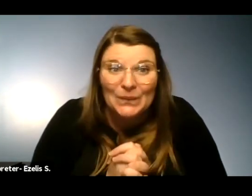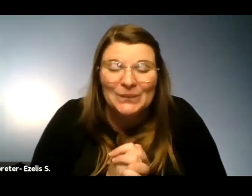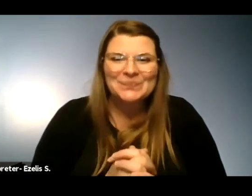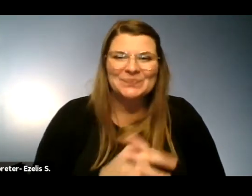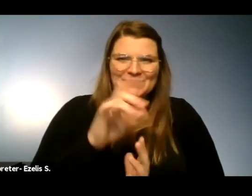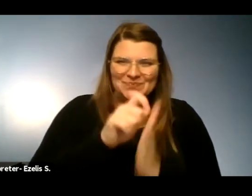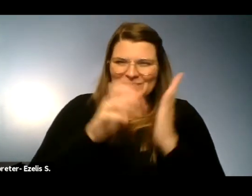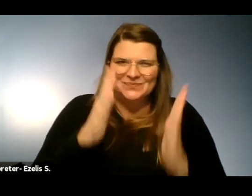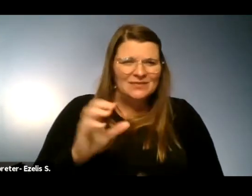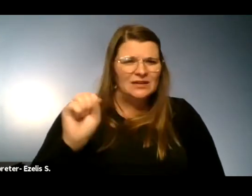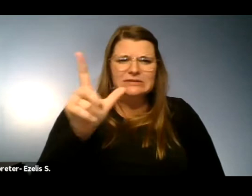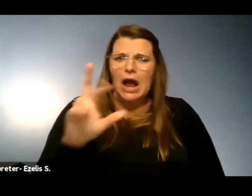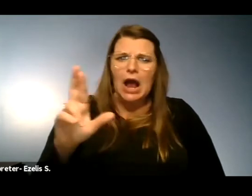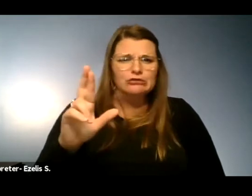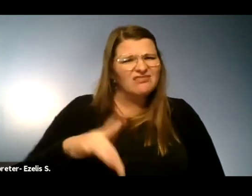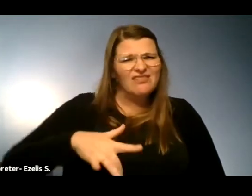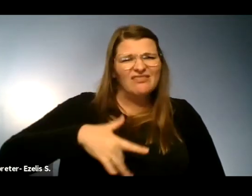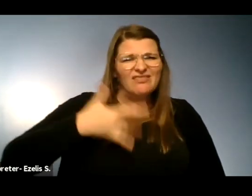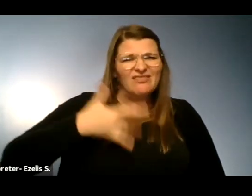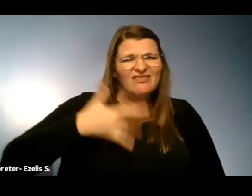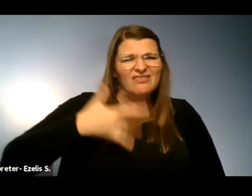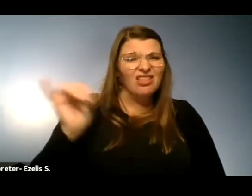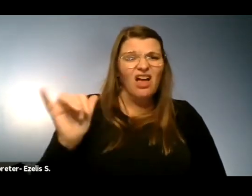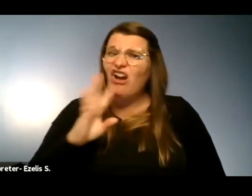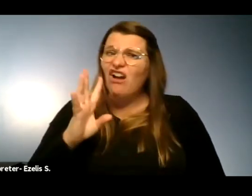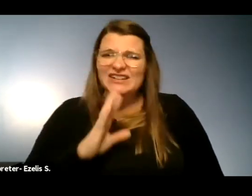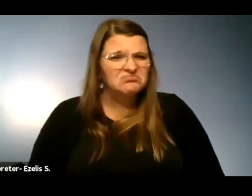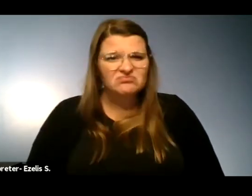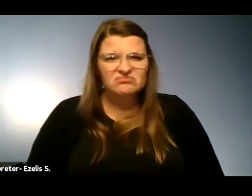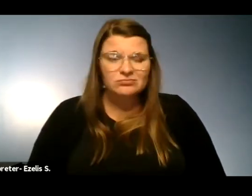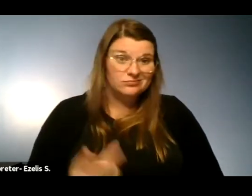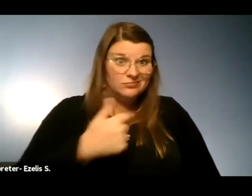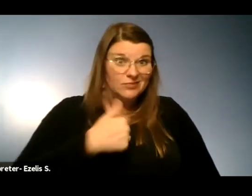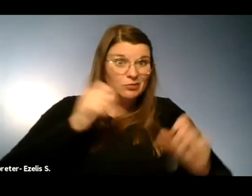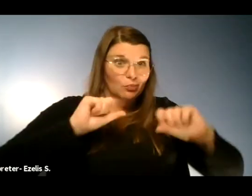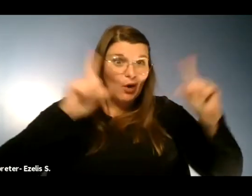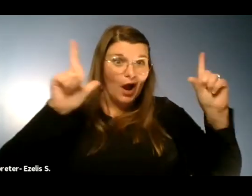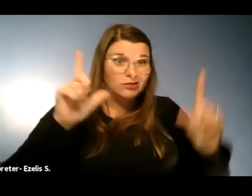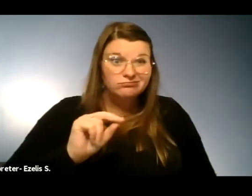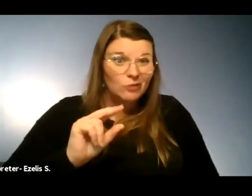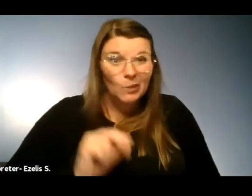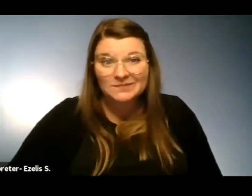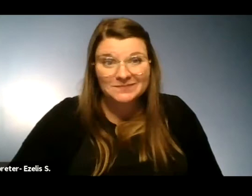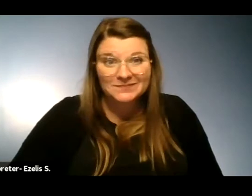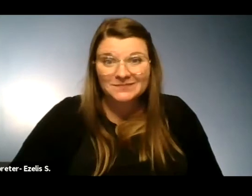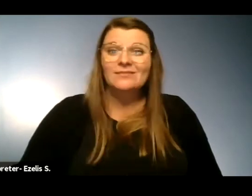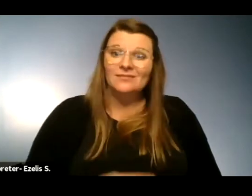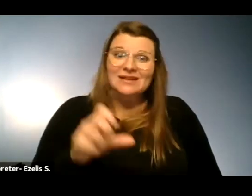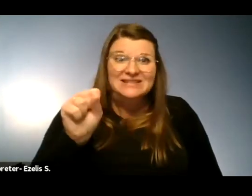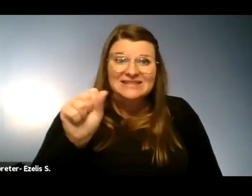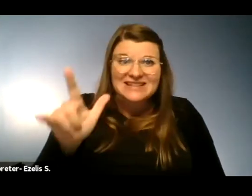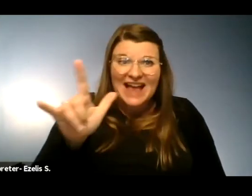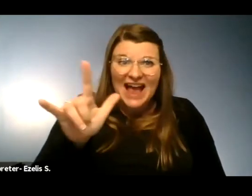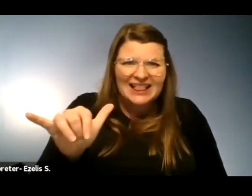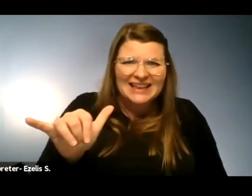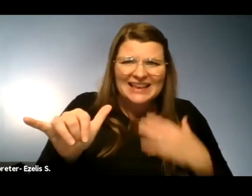Skylar doesn't feel like talking. I'm not surprised. How is Sally being